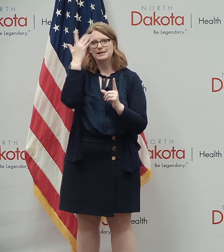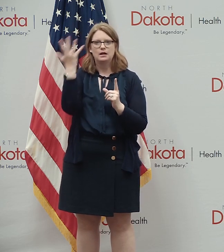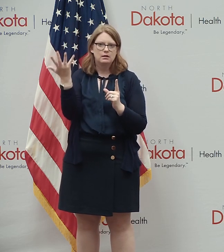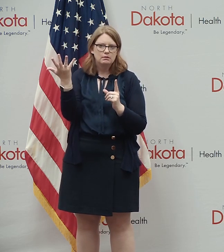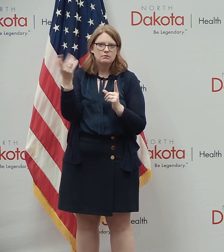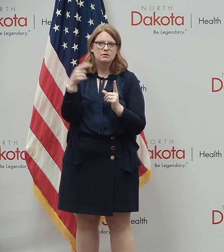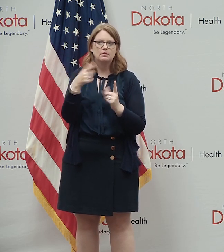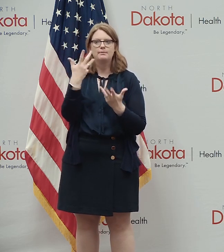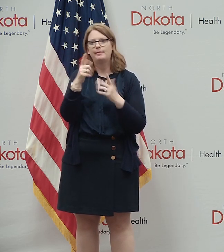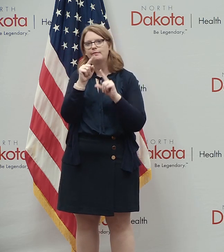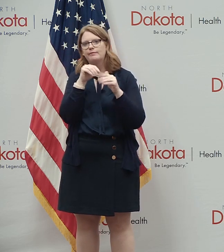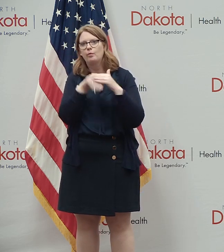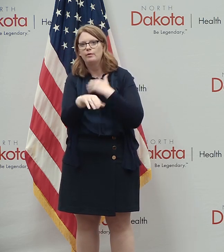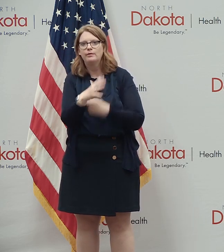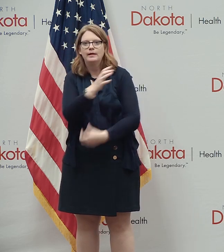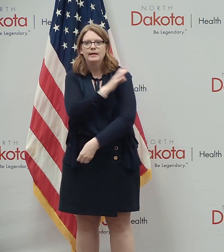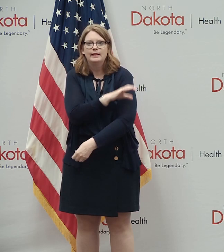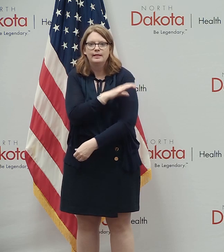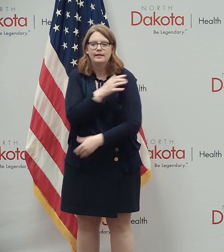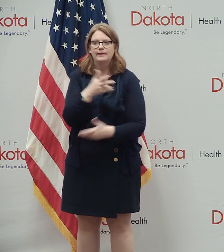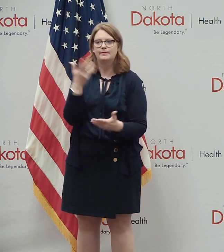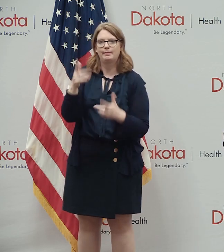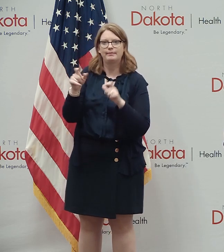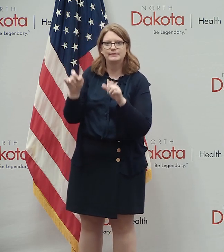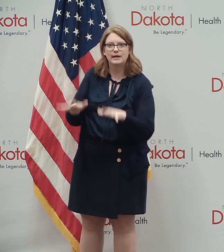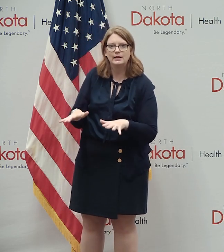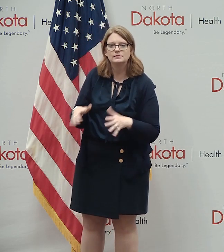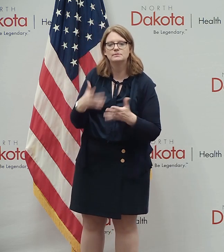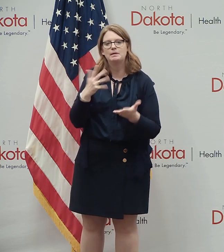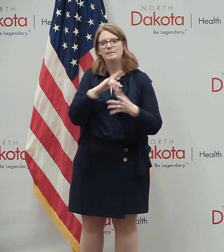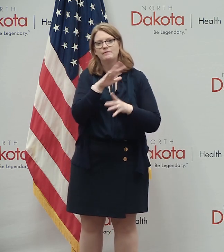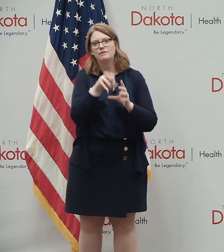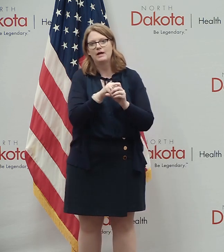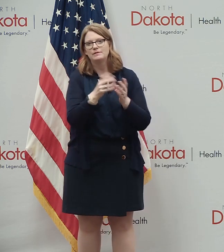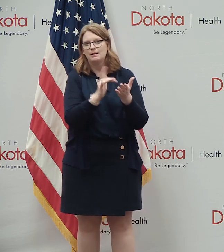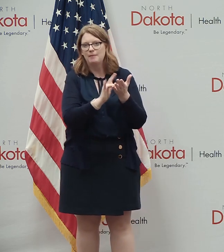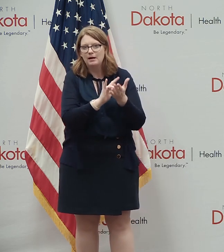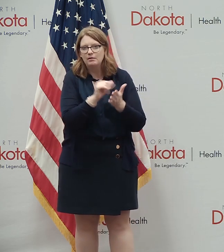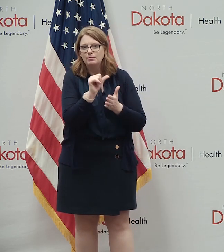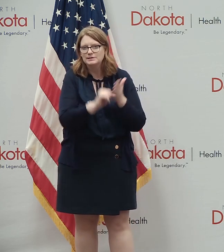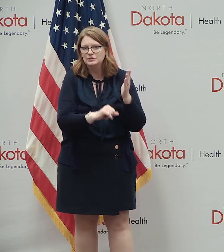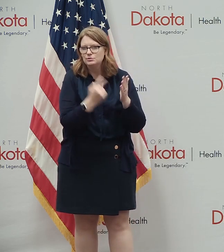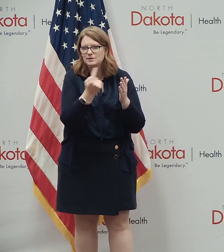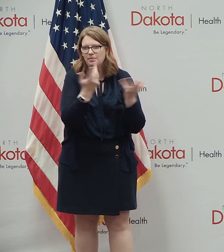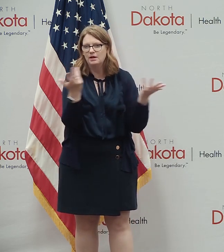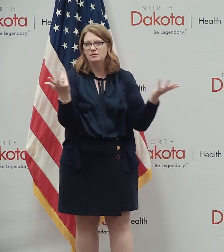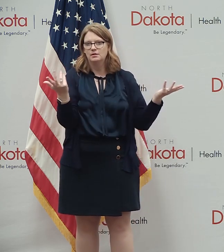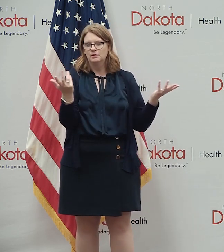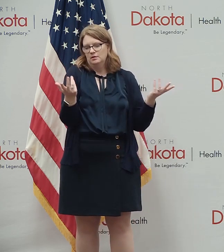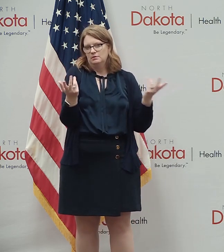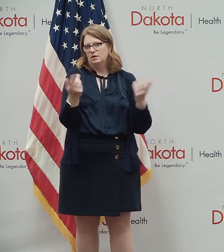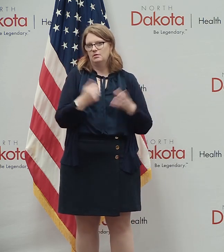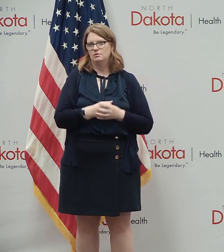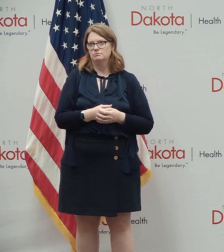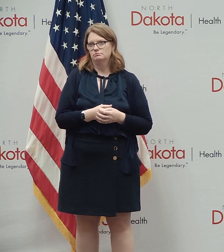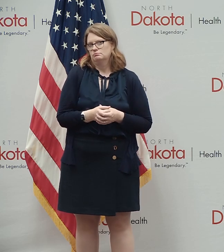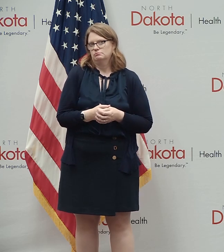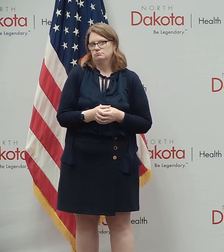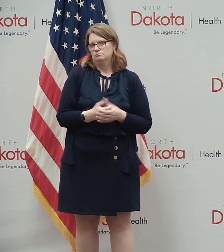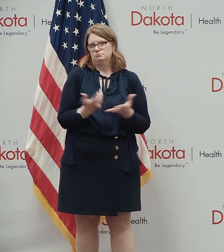might have, gone to a clinic, you might have got a test, you might have been involved in a medical procedure. So a lot of the folks that end up